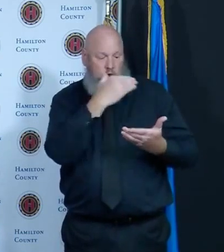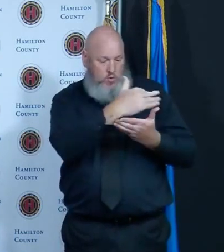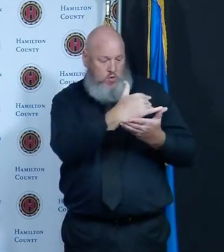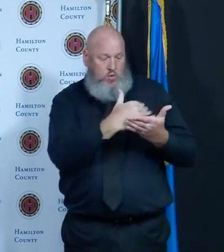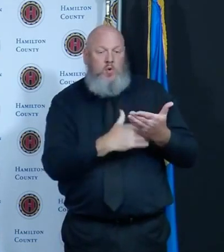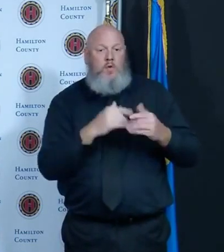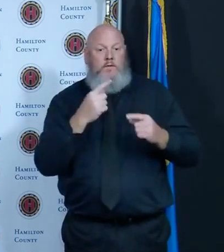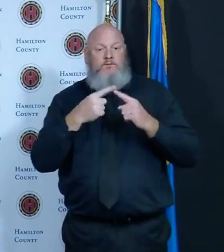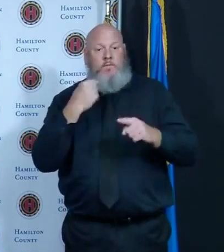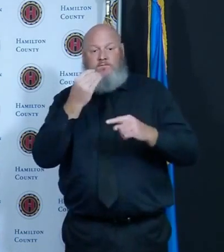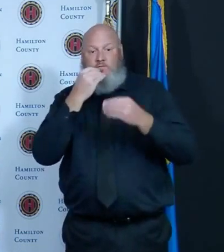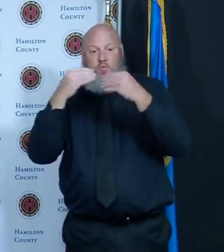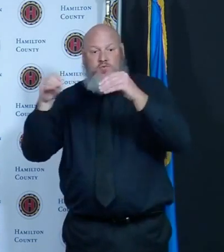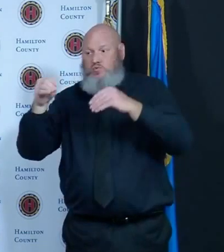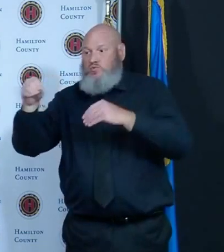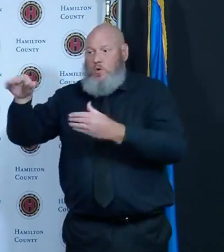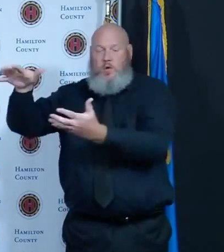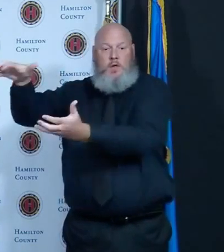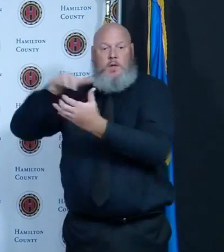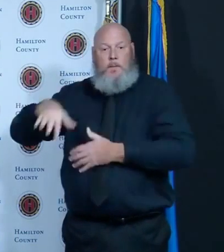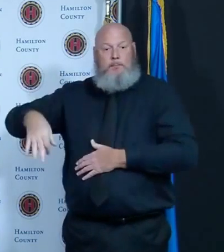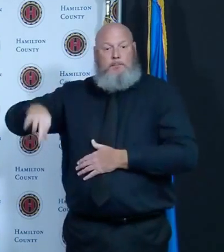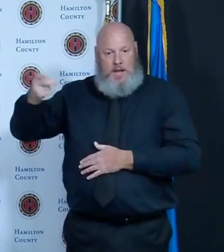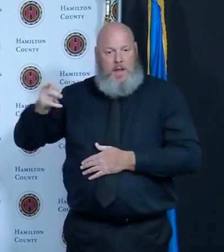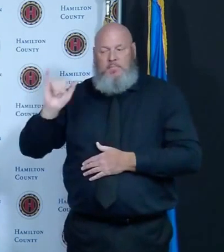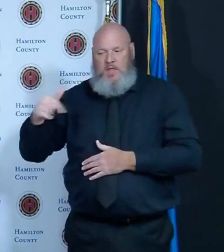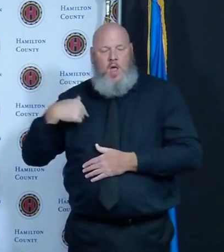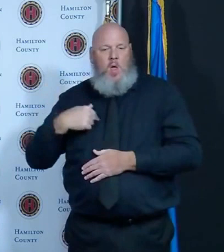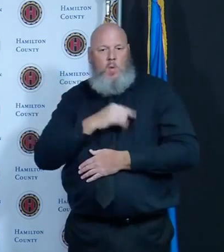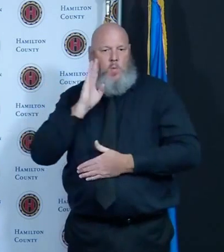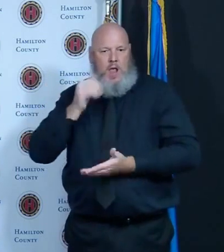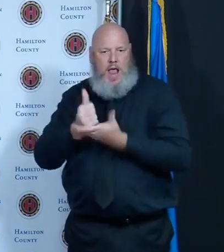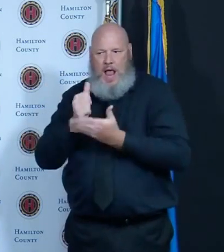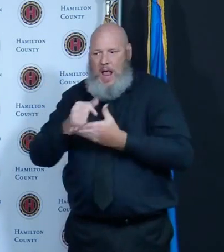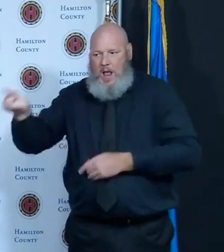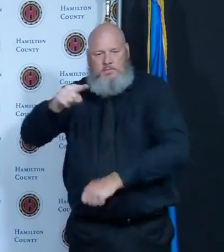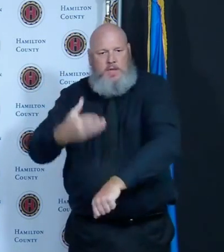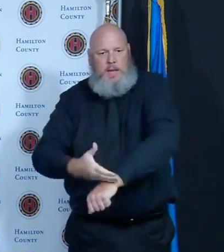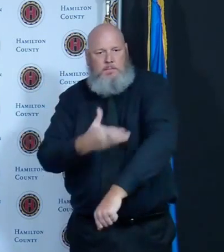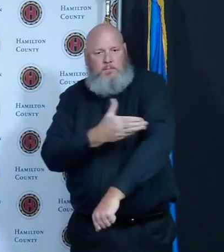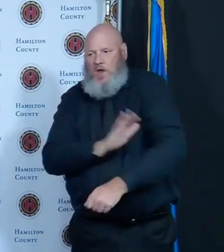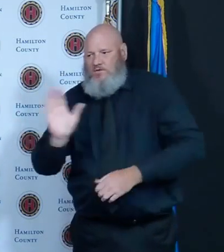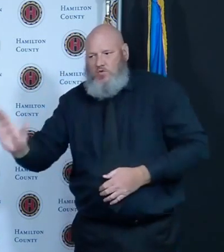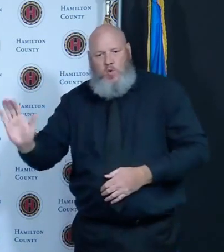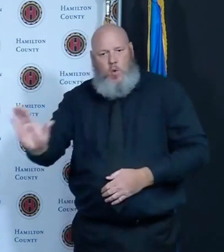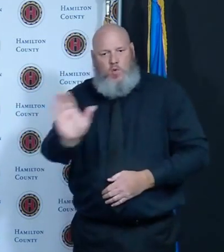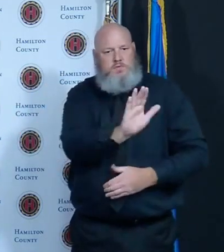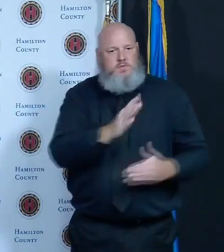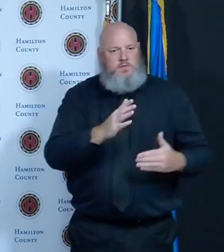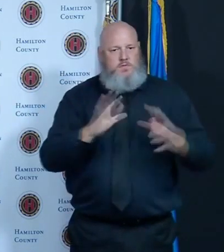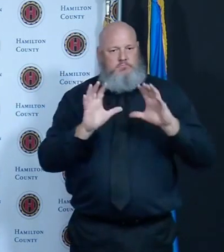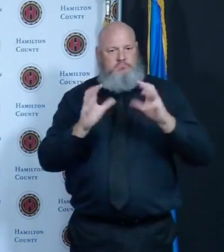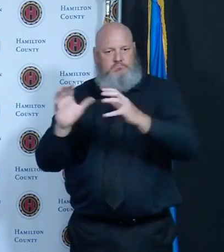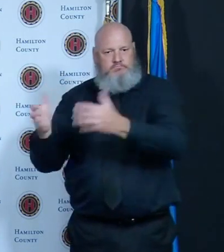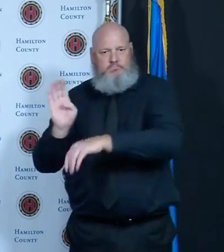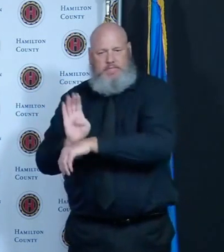needed masks while the travel industry is struggling due to the COVID-19 issues.